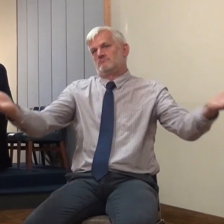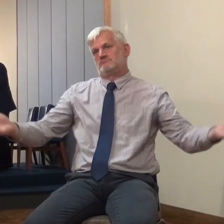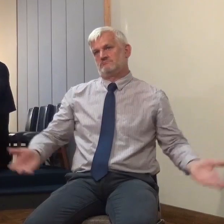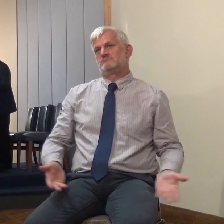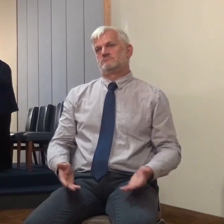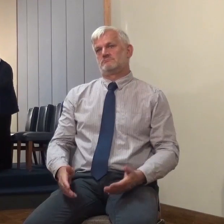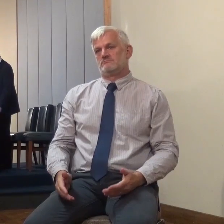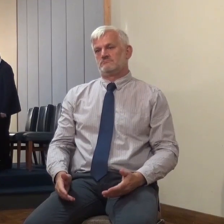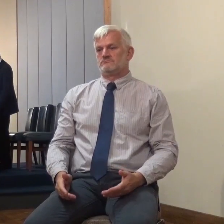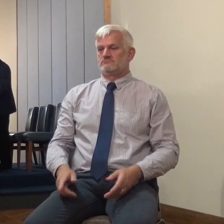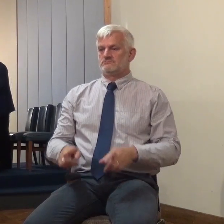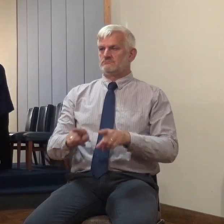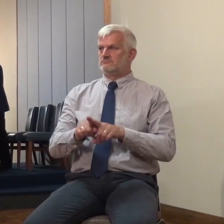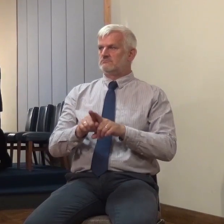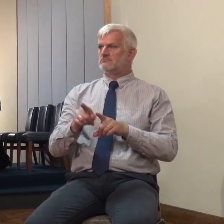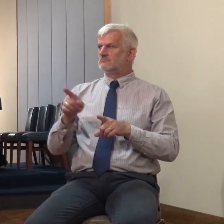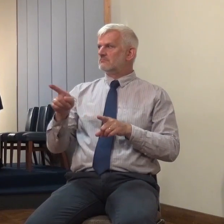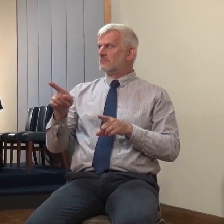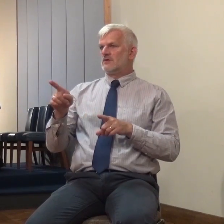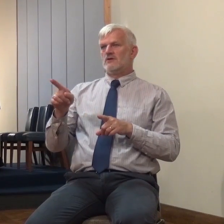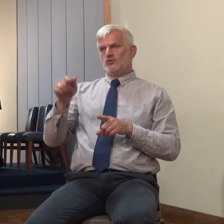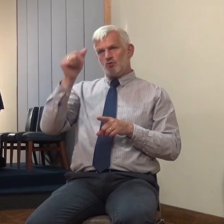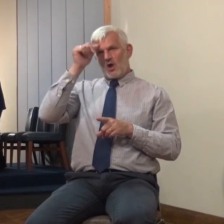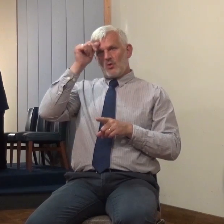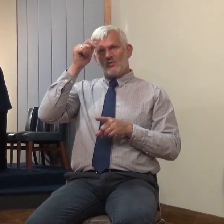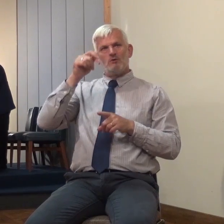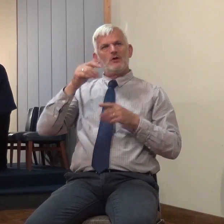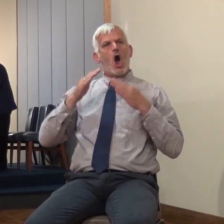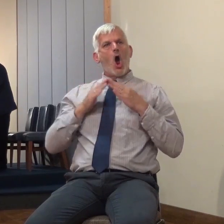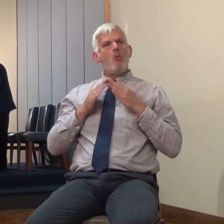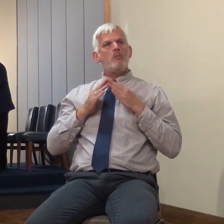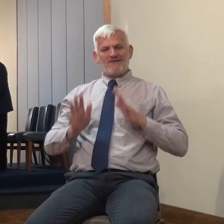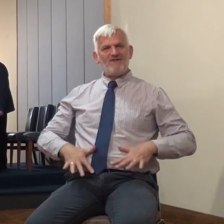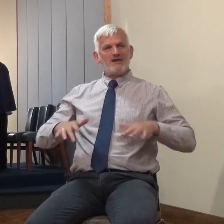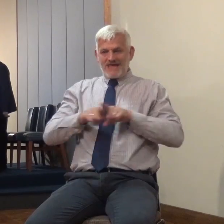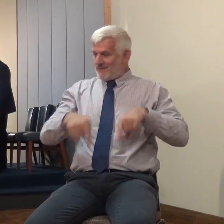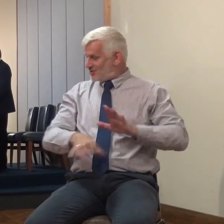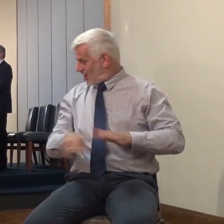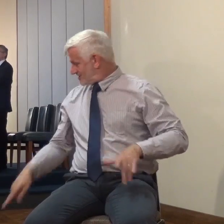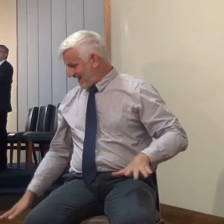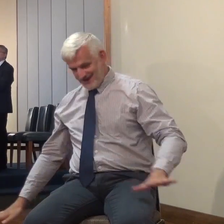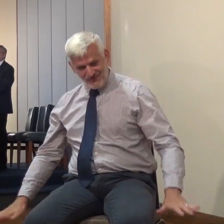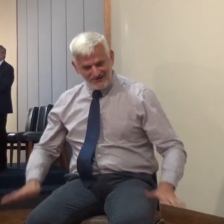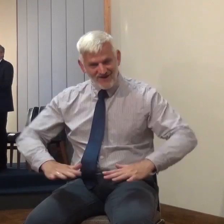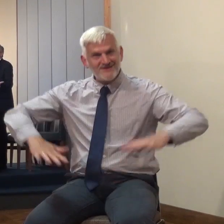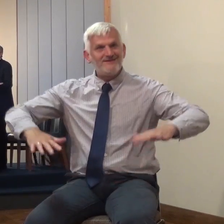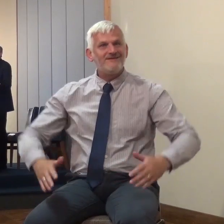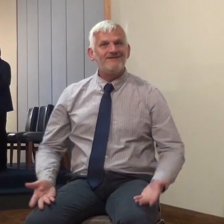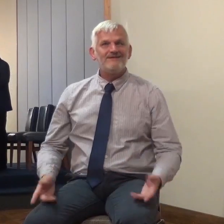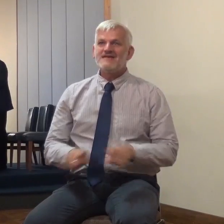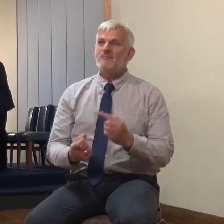Christians' homes, and I see also here churches, can get flooded, and those belonging to non-Christians,